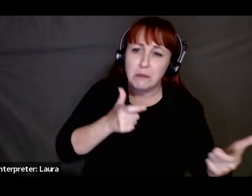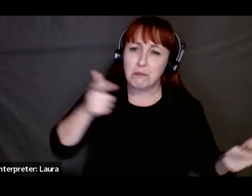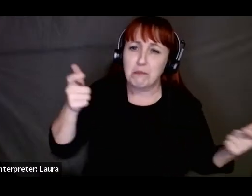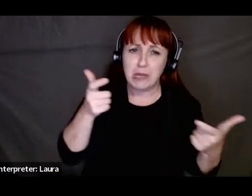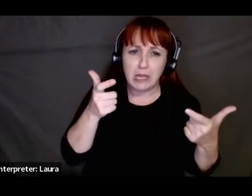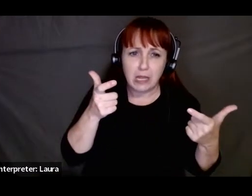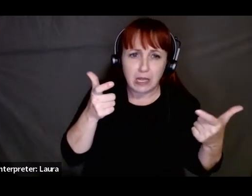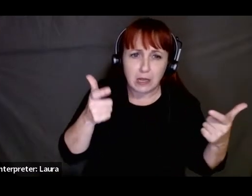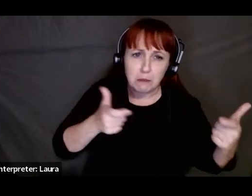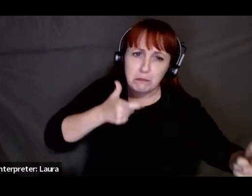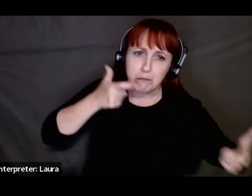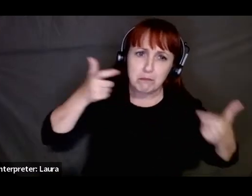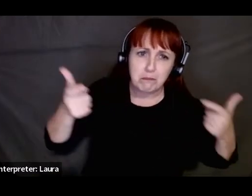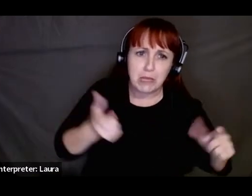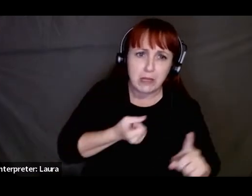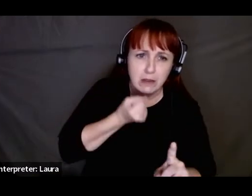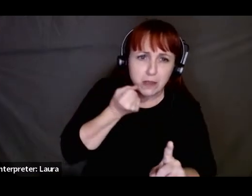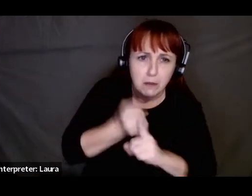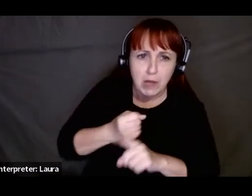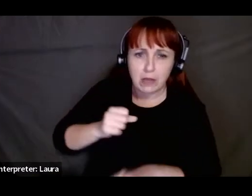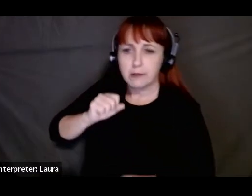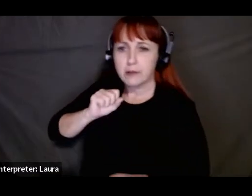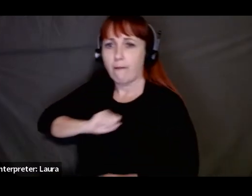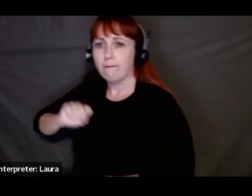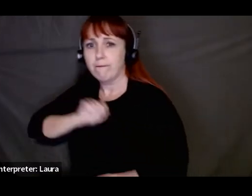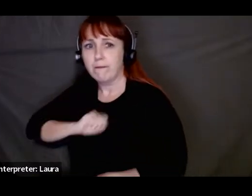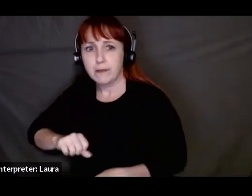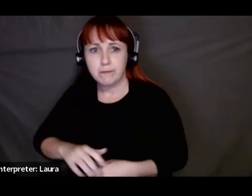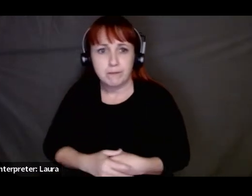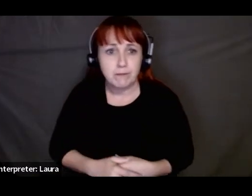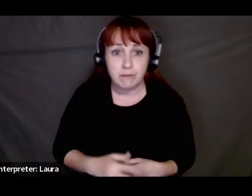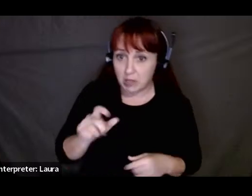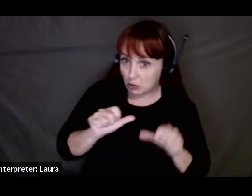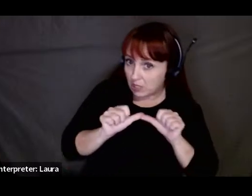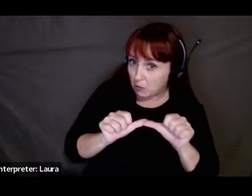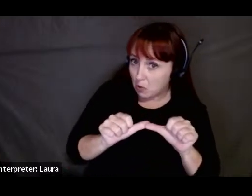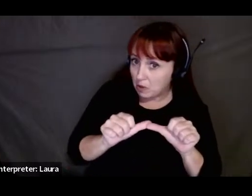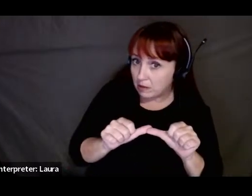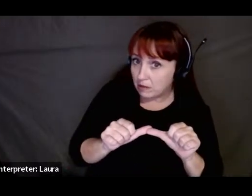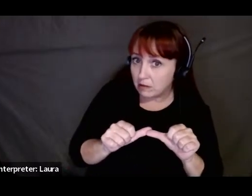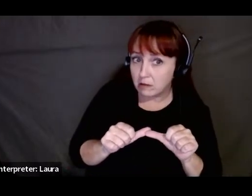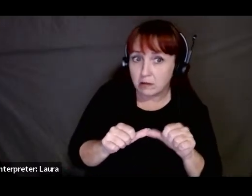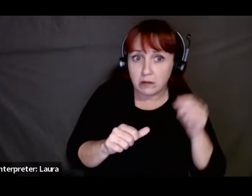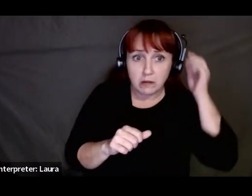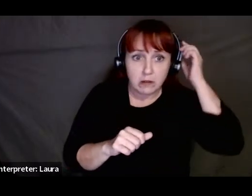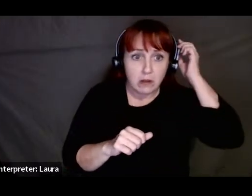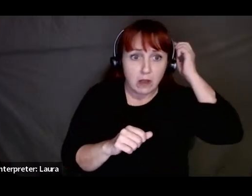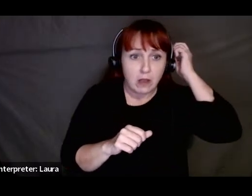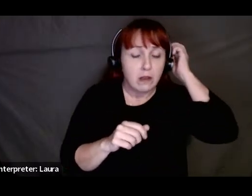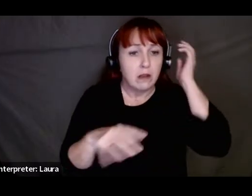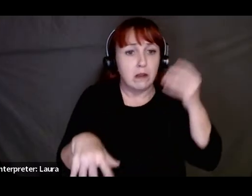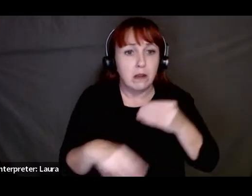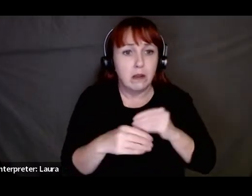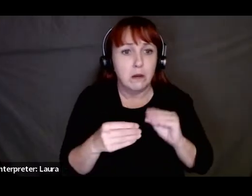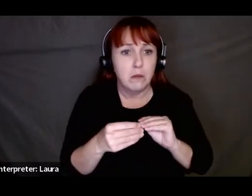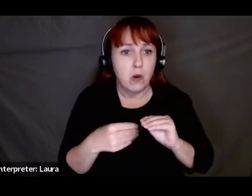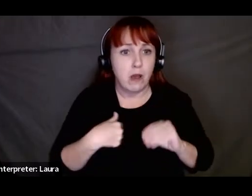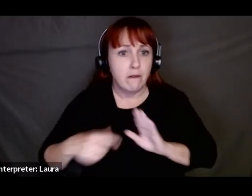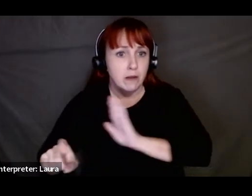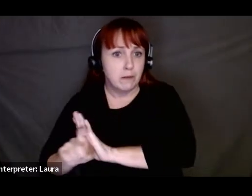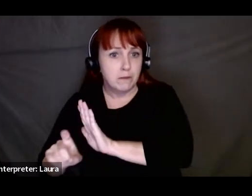is big military error. I don't know if I can keep going. I do have a little bit more to say.